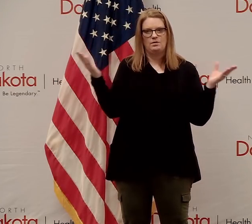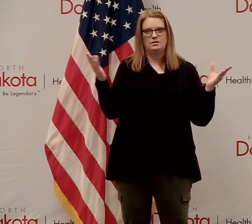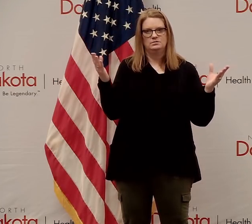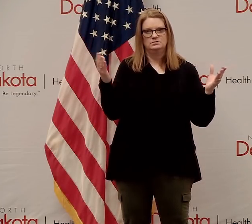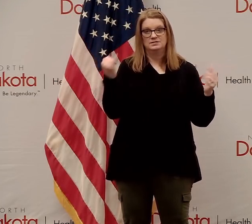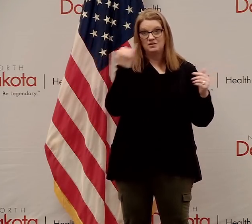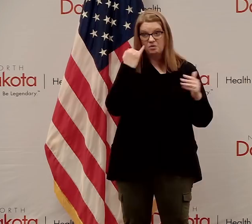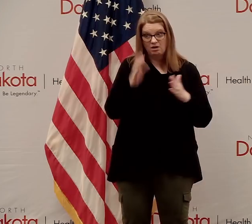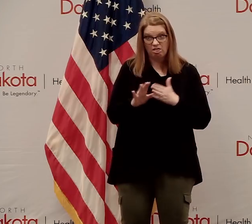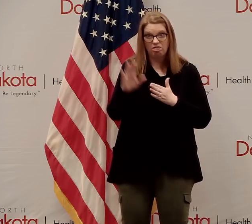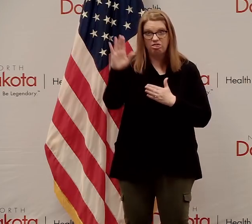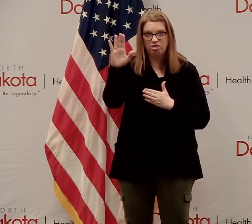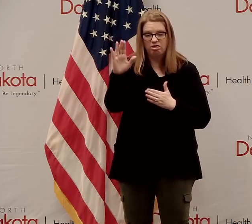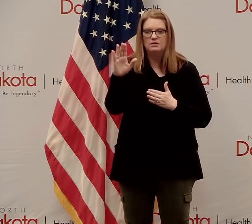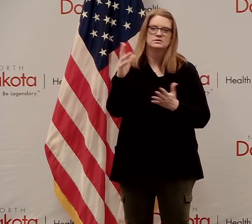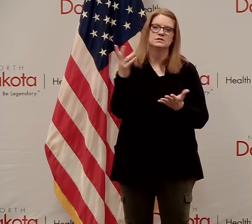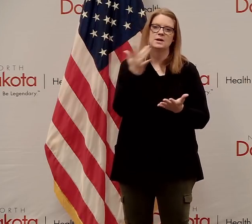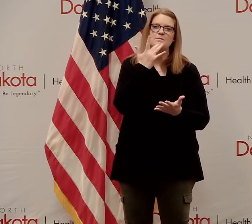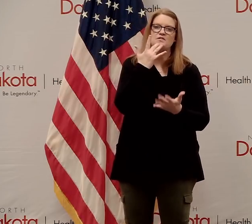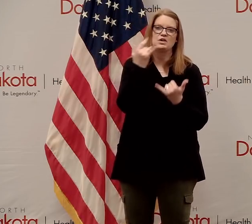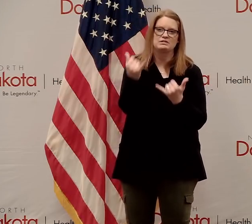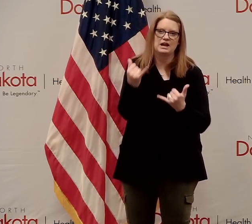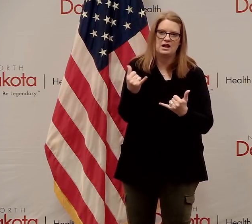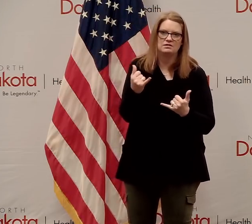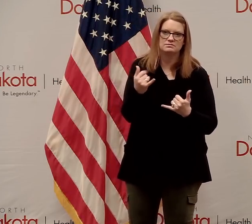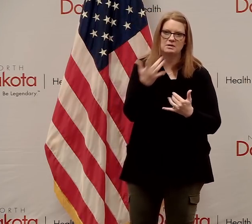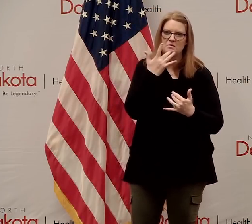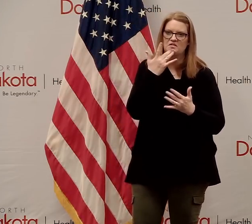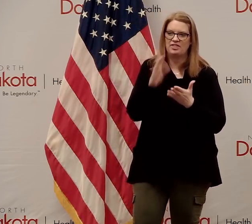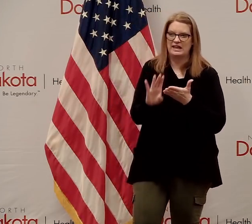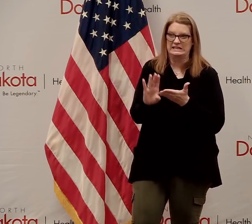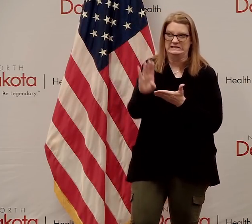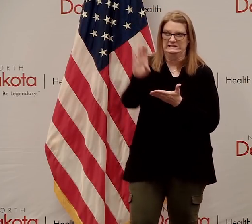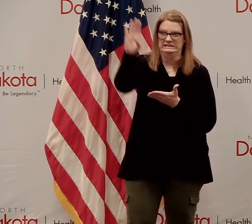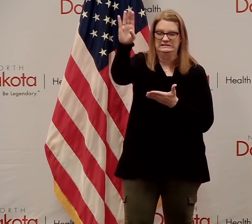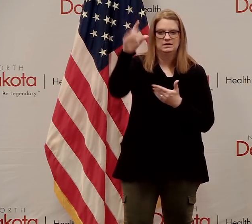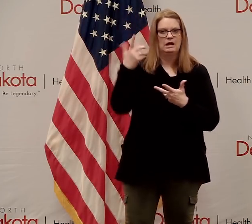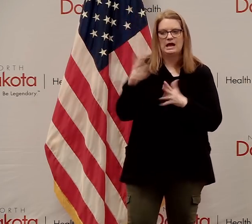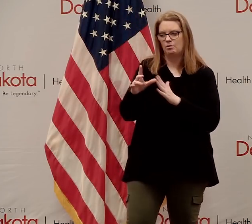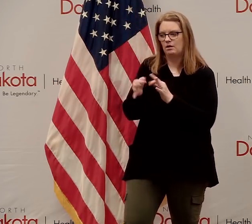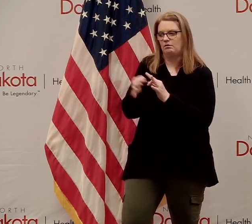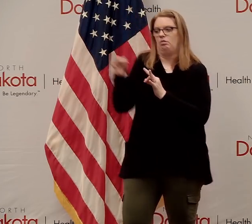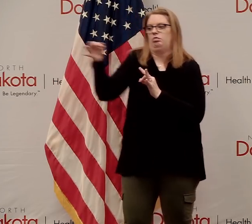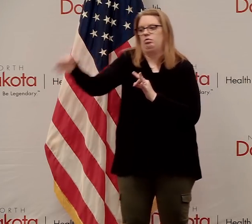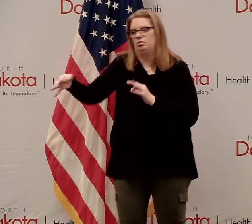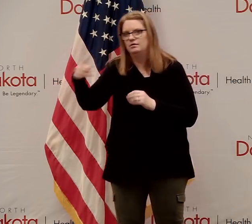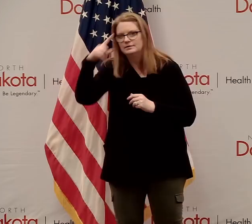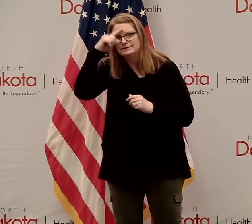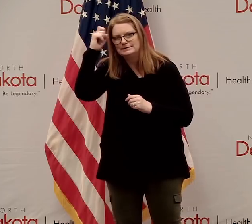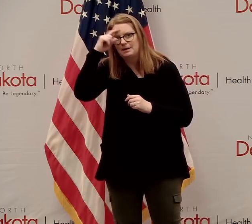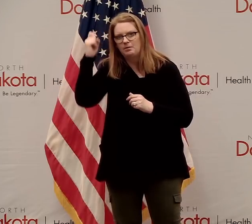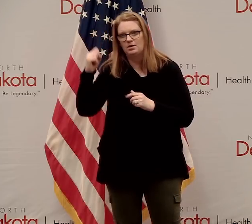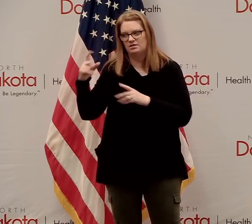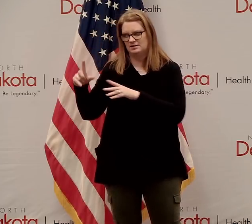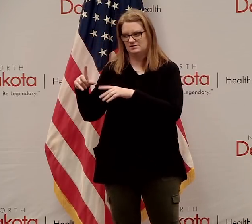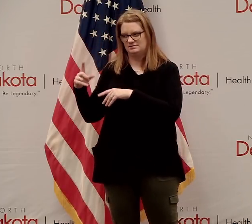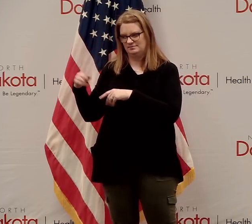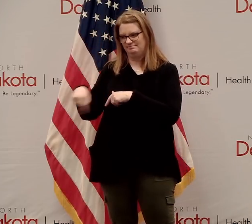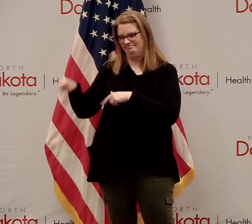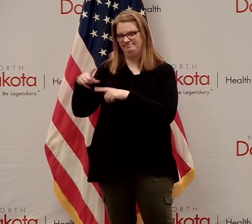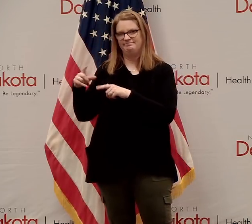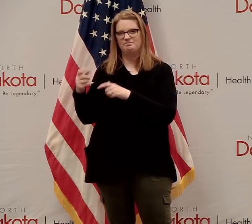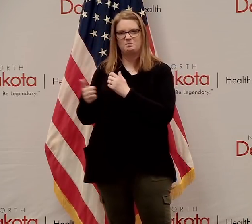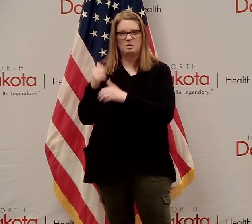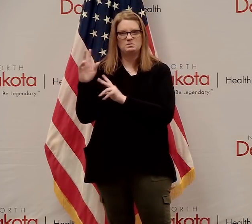rather have it now. I'd rather have the top of the curve starting now than starting later on this summer, because right now everybody's in good compliance.